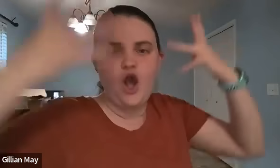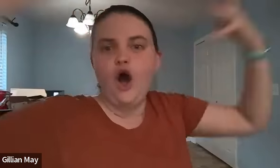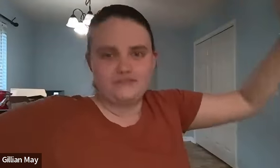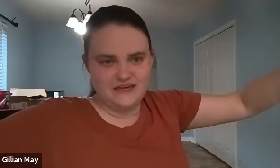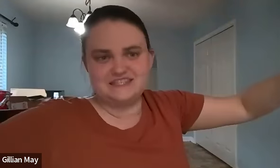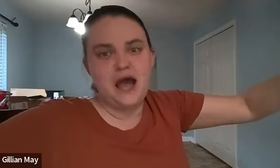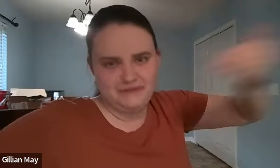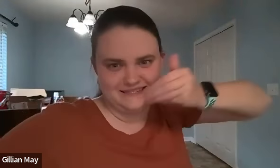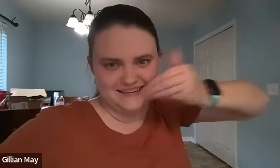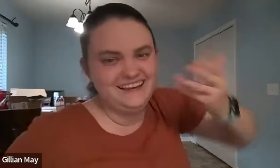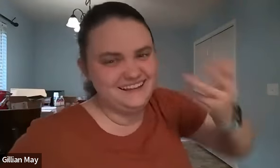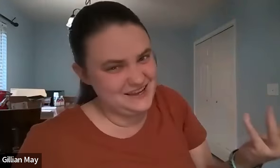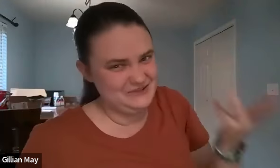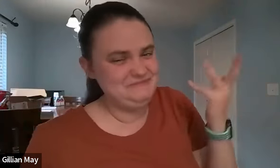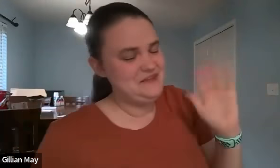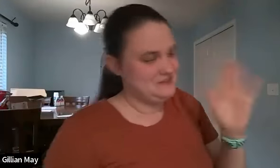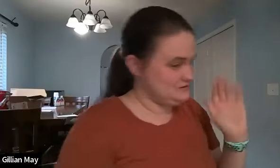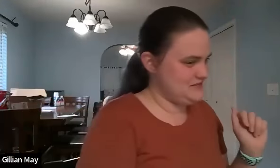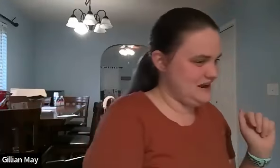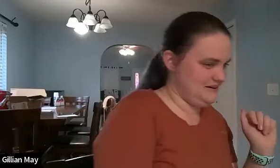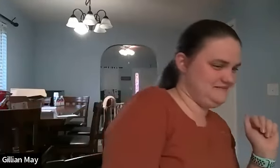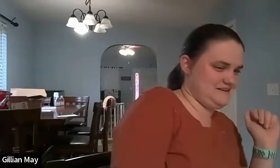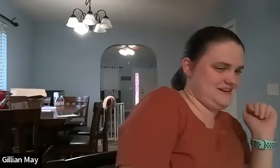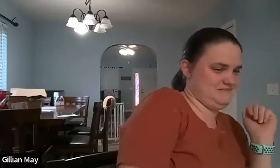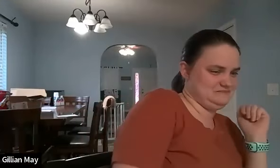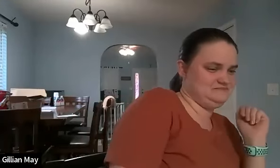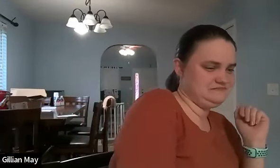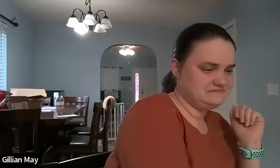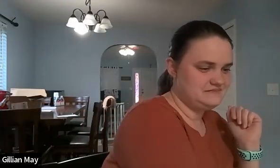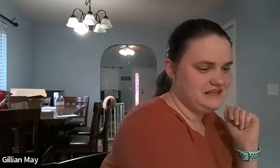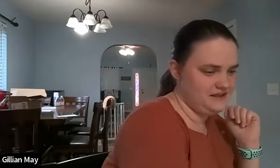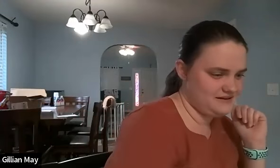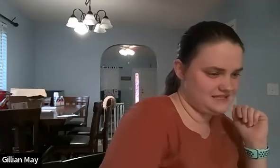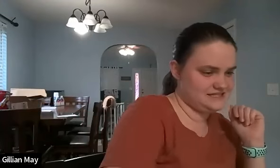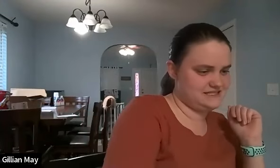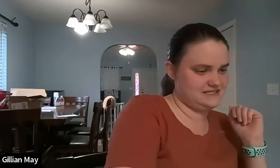off that's not pizza. So you were there. Okay. All